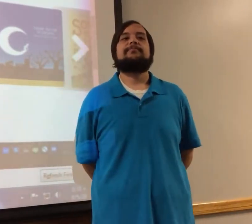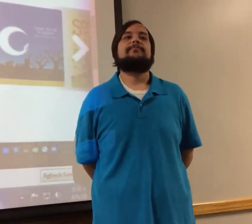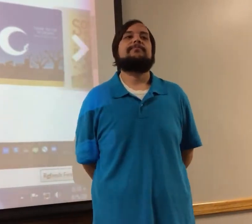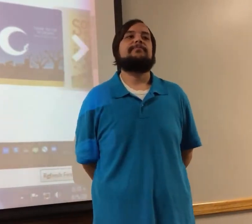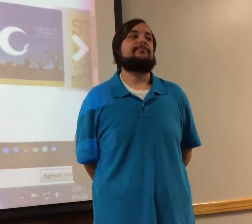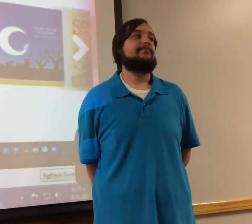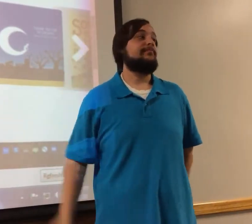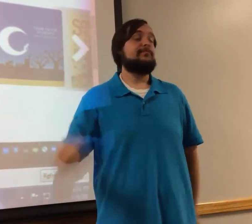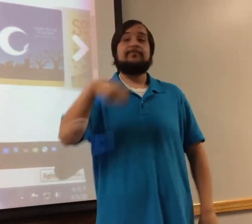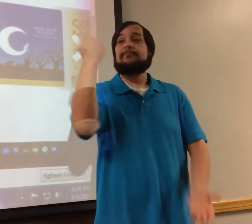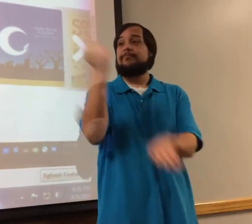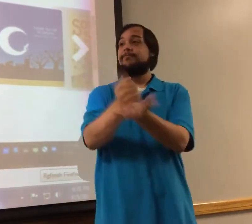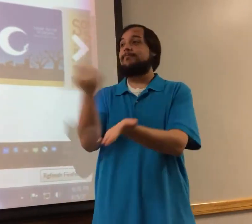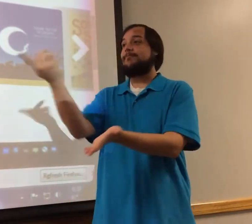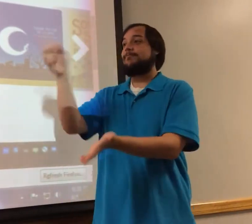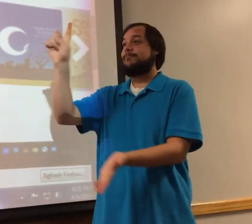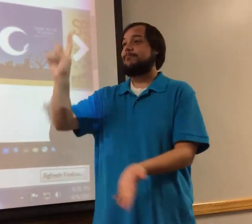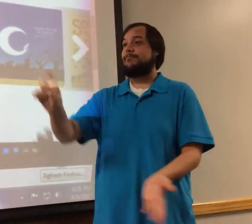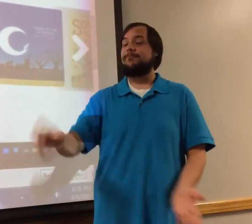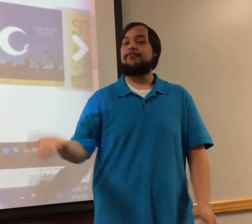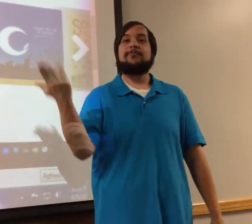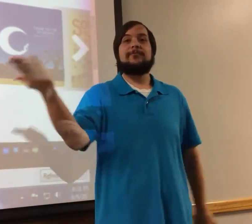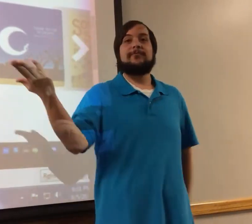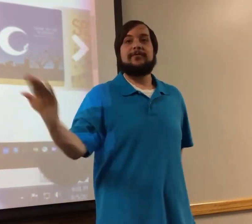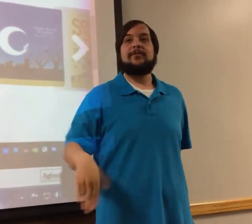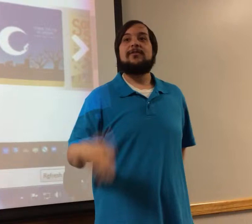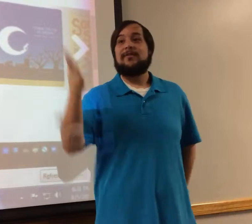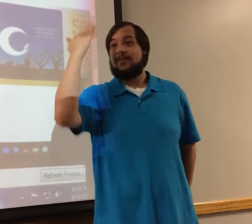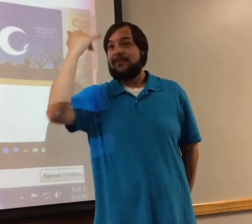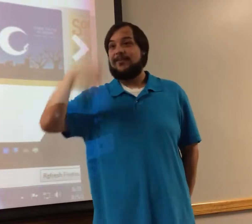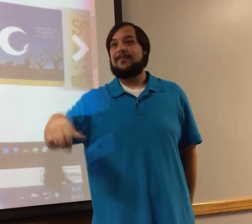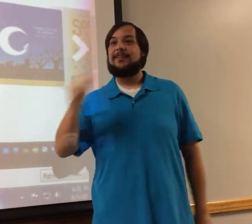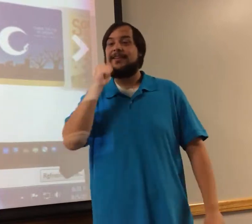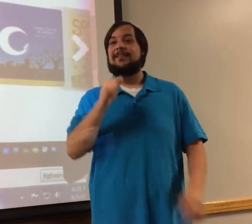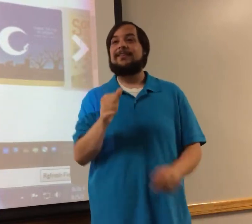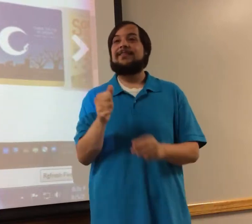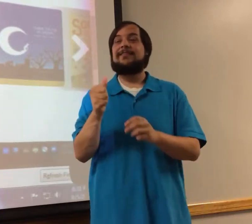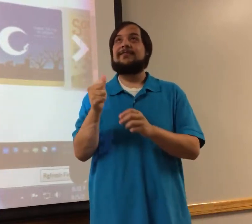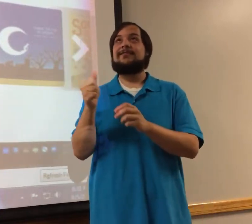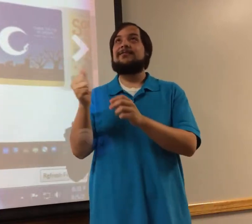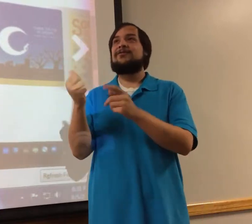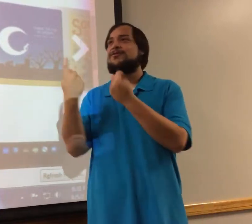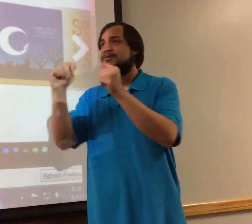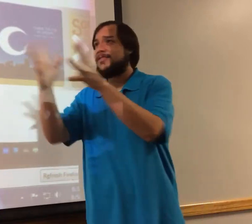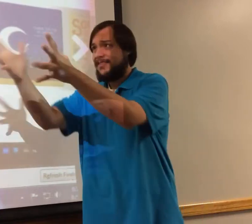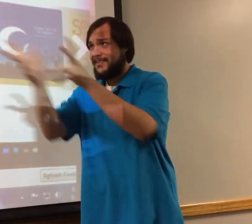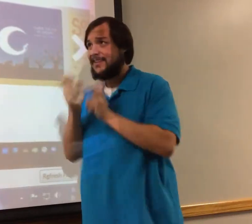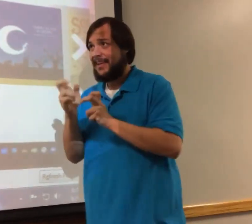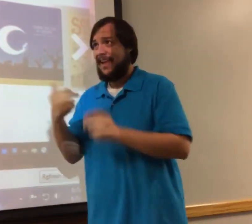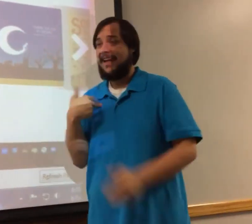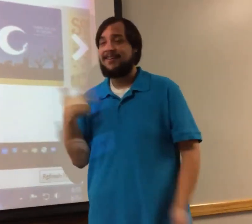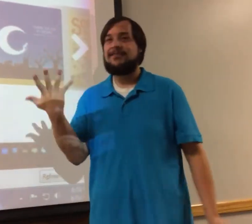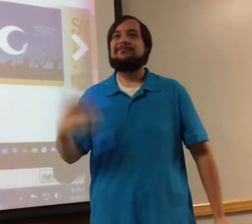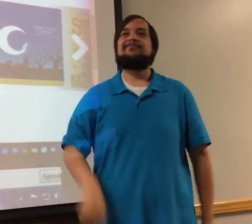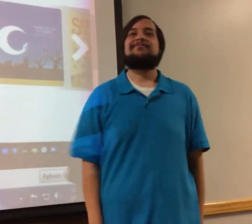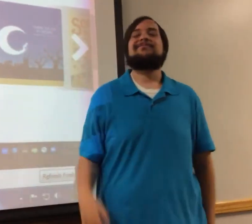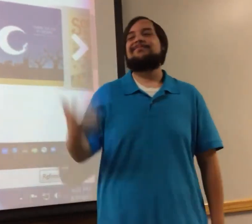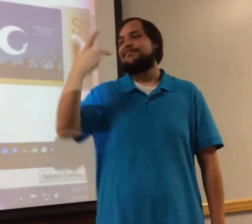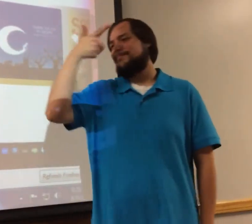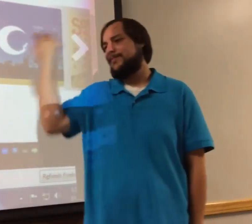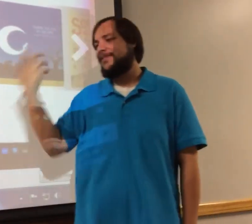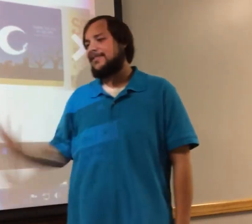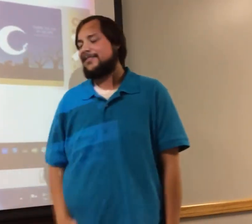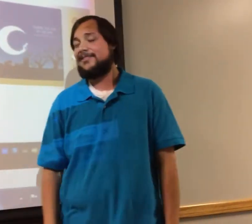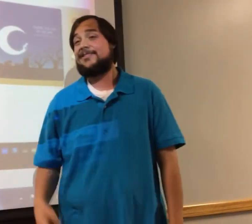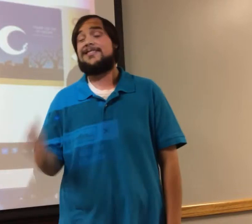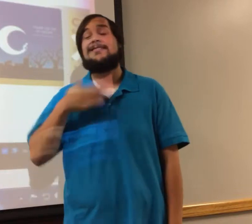And Mr. Cruz, your question is, why don't they take advantage of that? And because